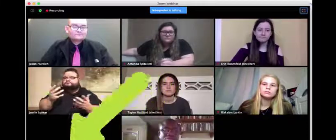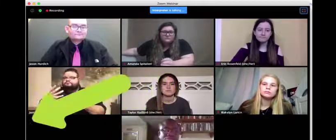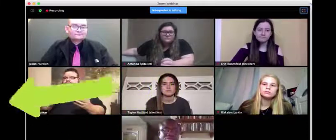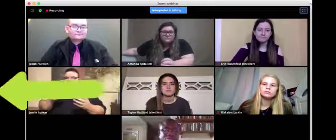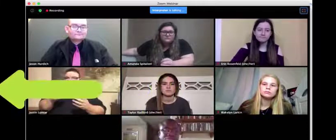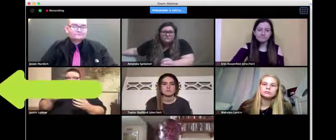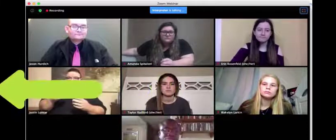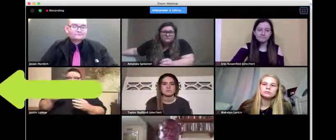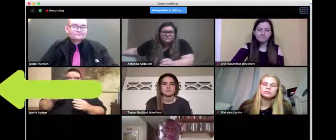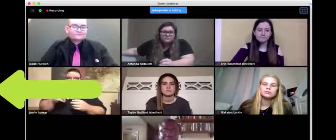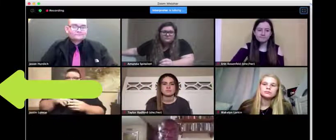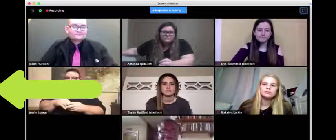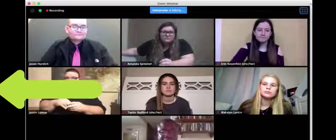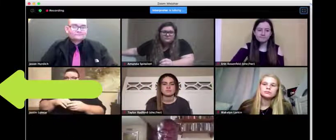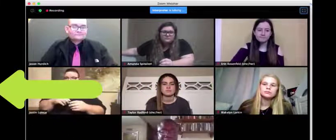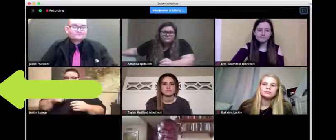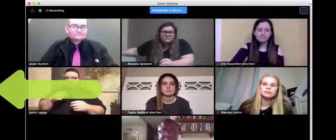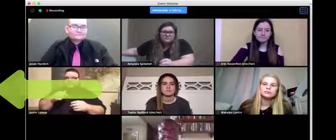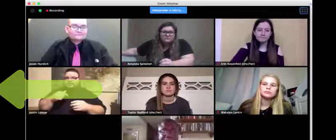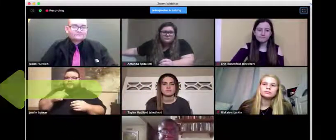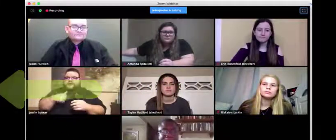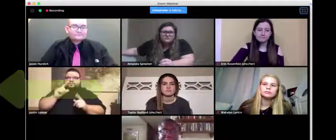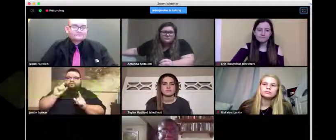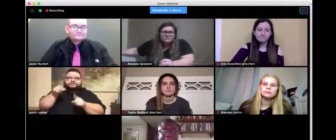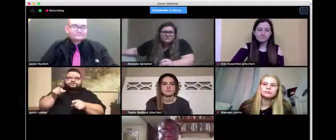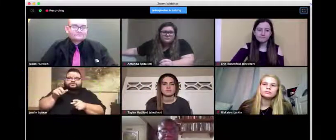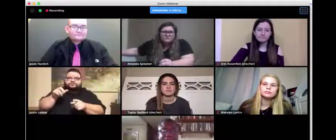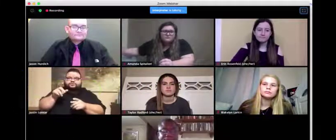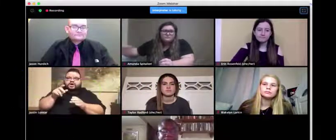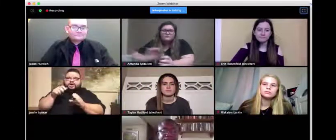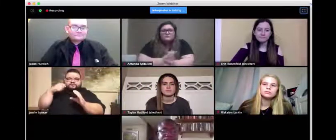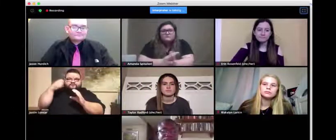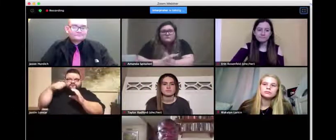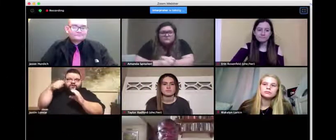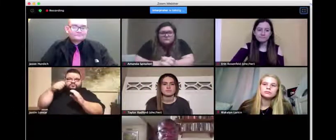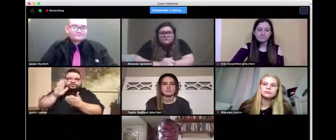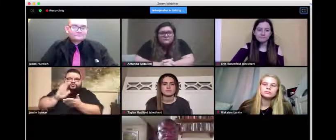to film school and learned about film studies.